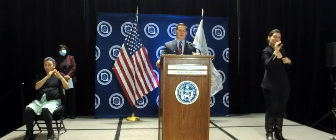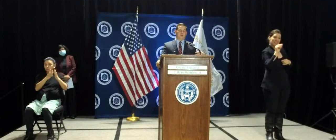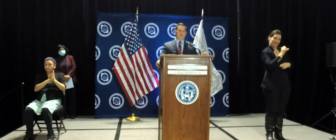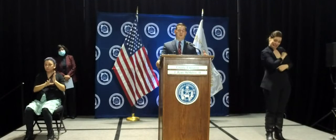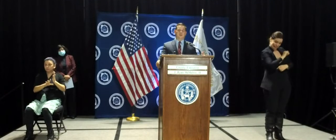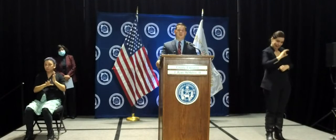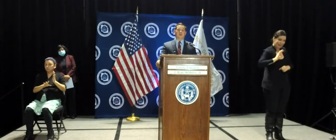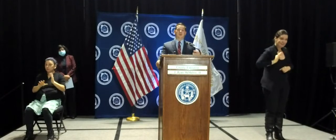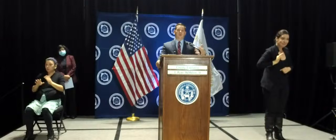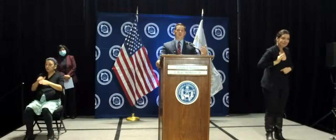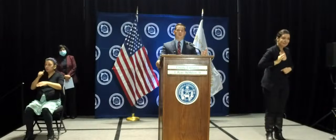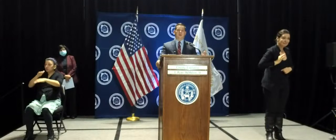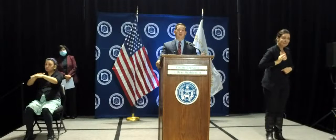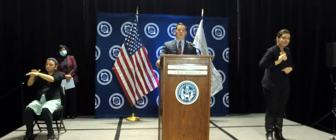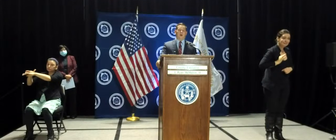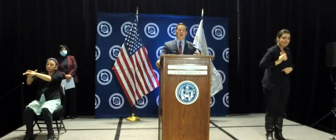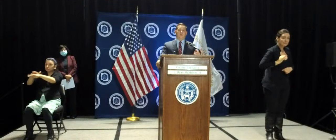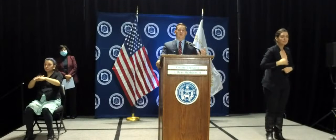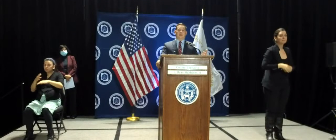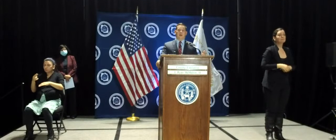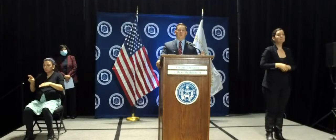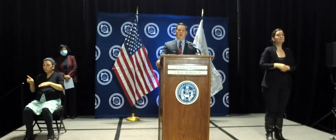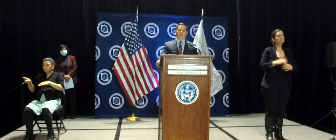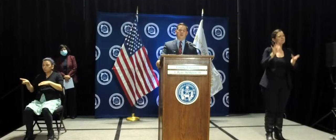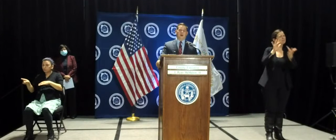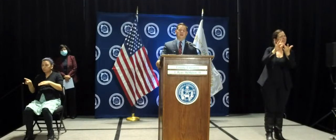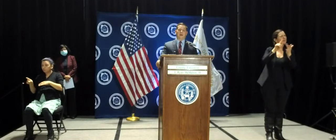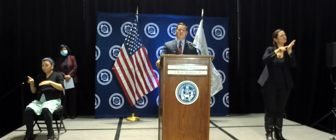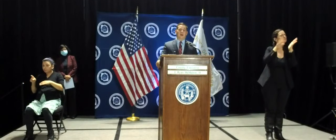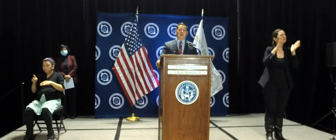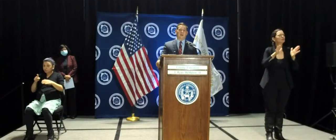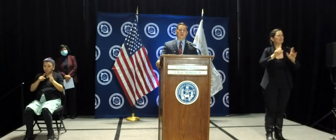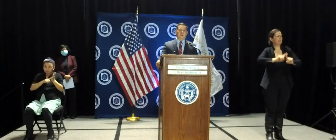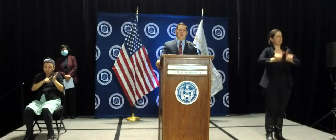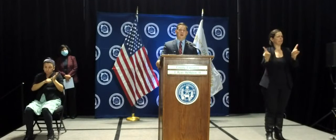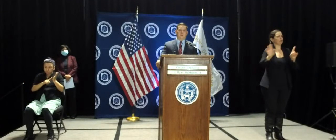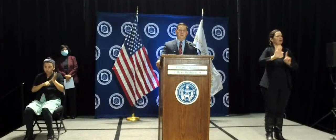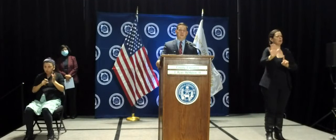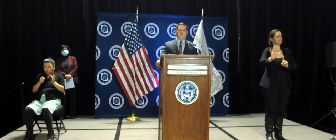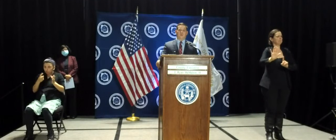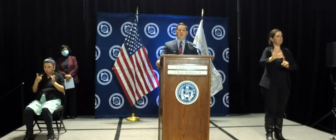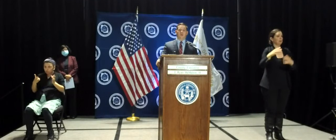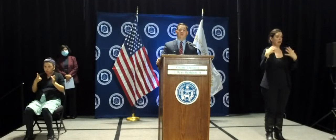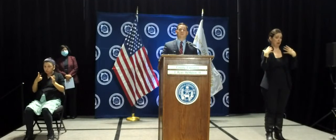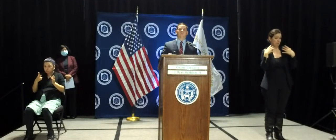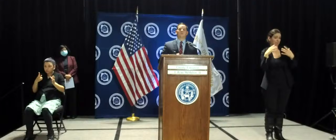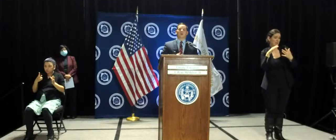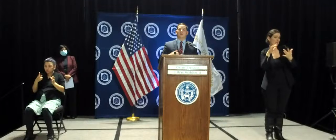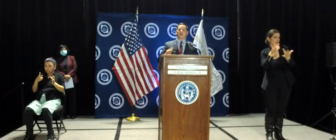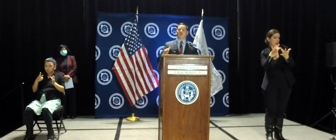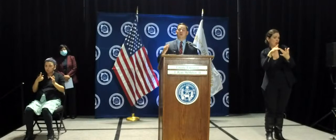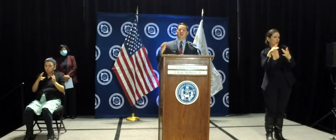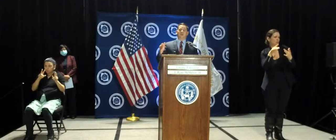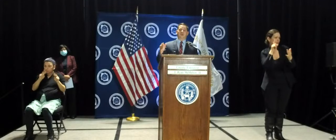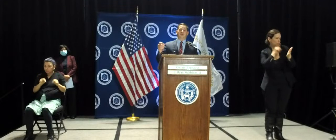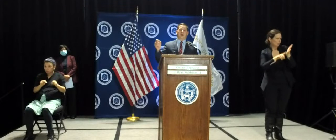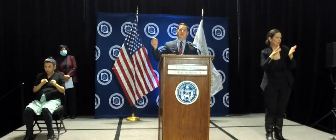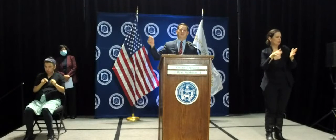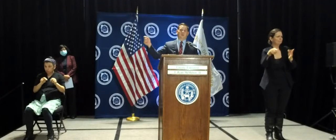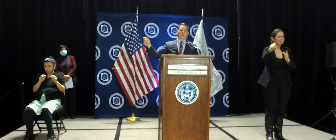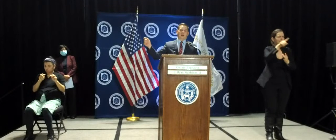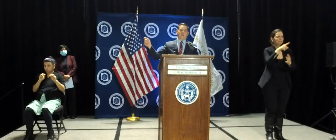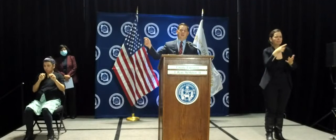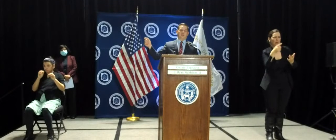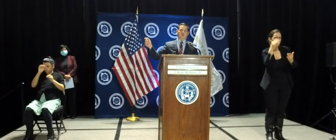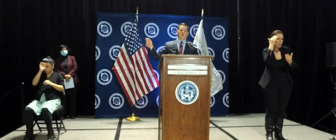your investigations are essentially you're doing all of the legwork and you're identifying the key information, and then you transition